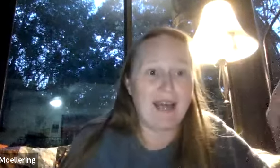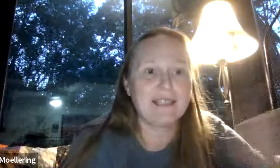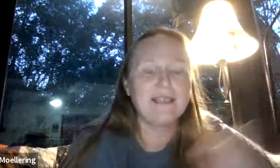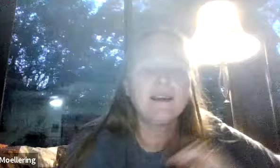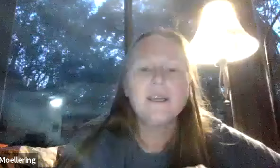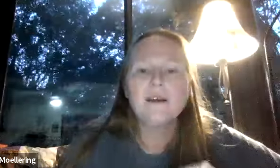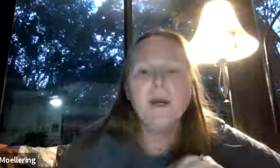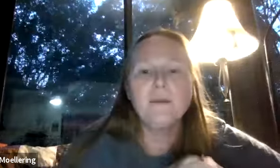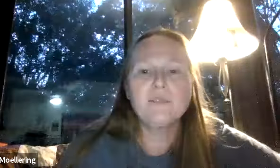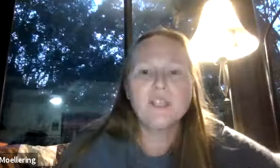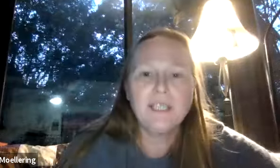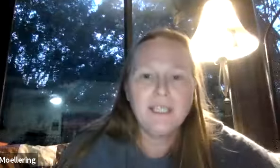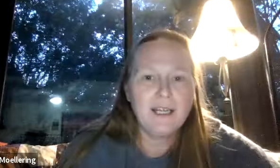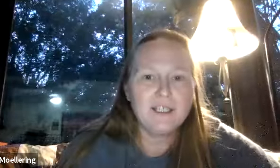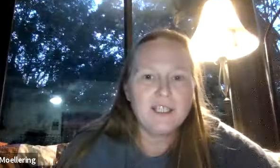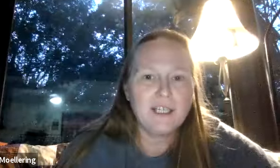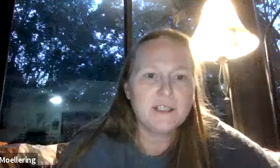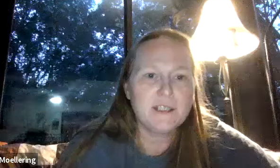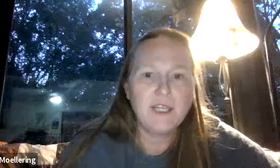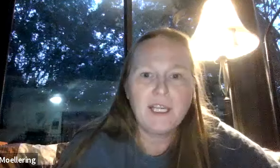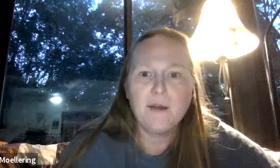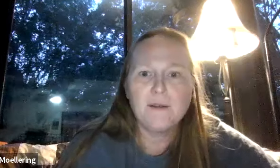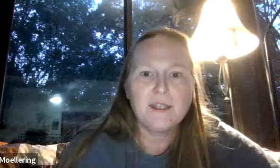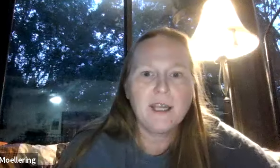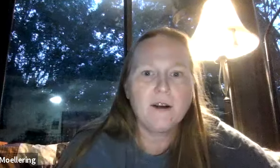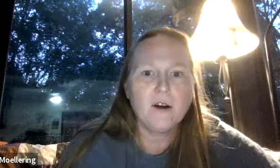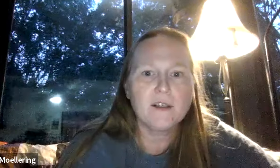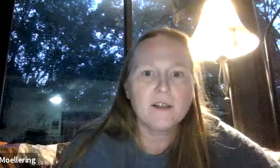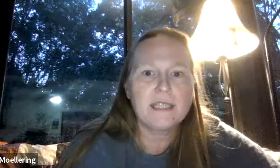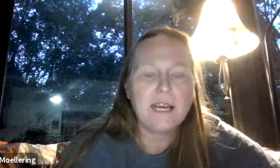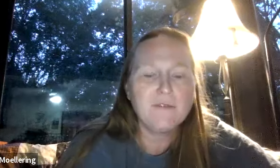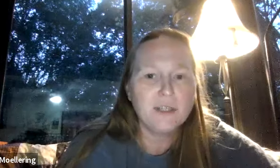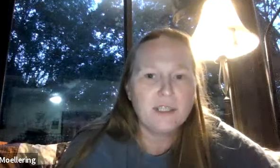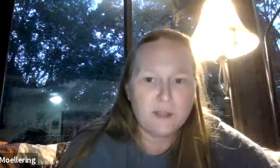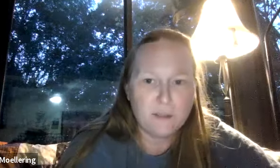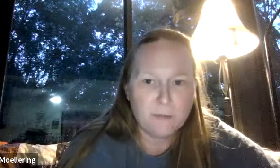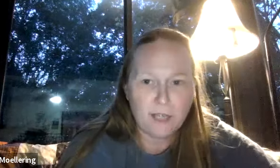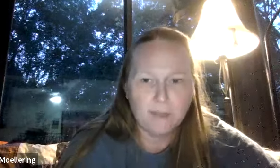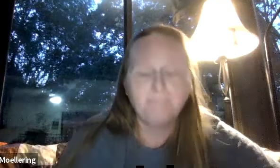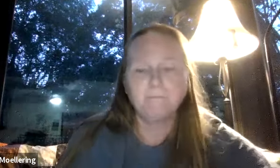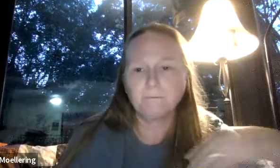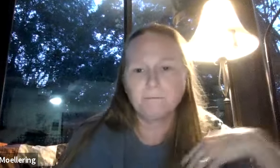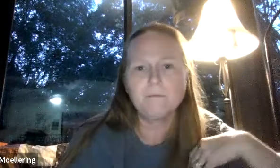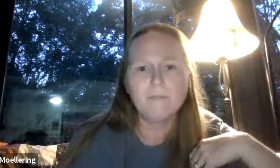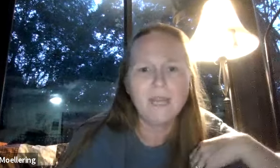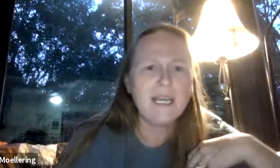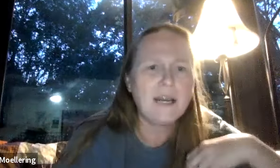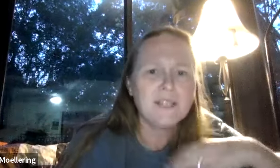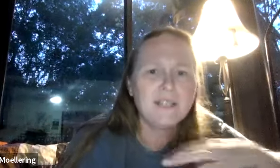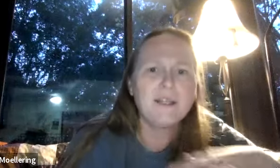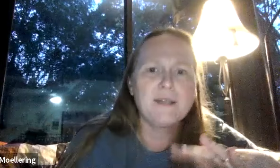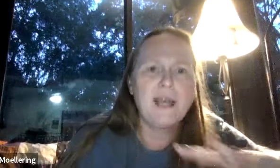class, Gillian and I shared some videos that are saved on the YouTube channel. And I'll send those